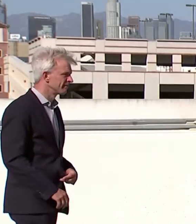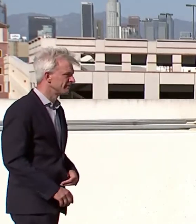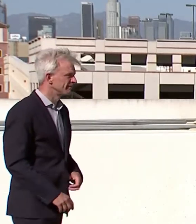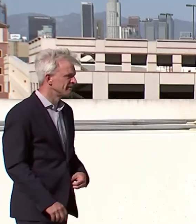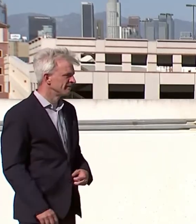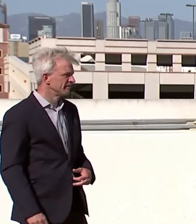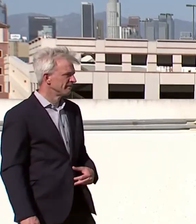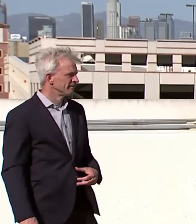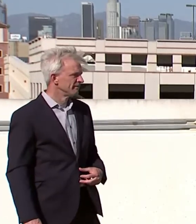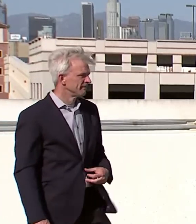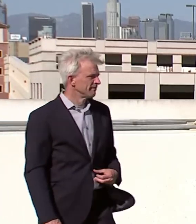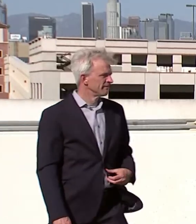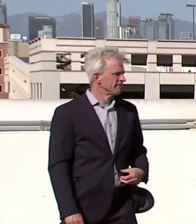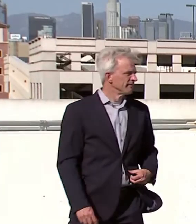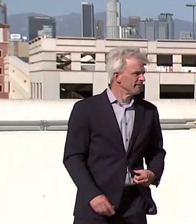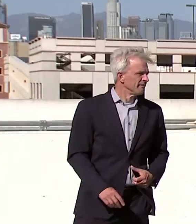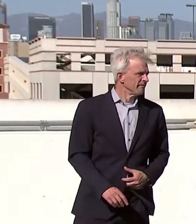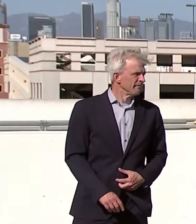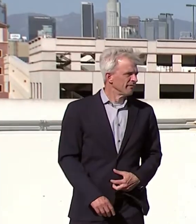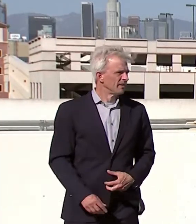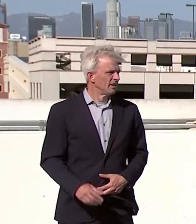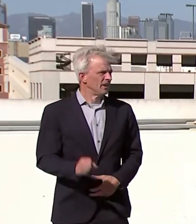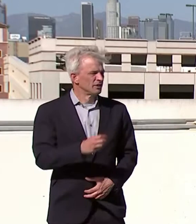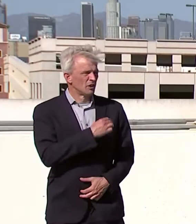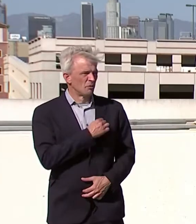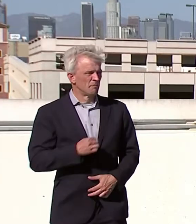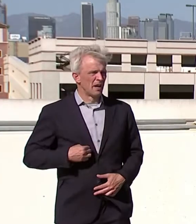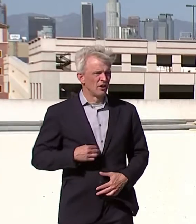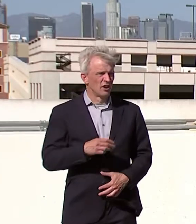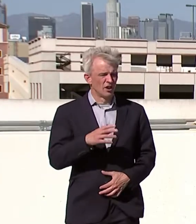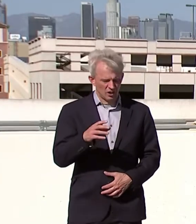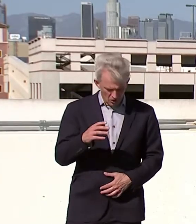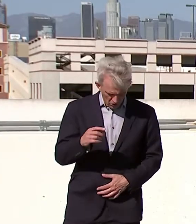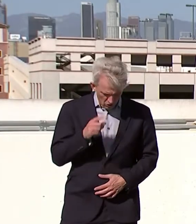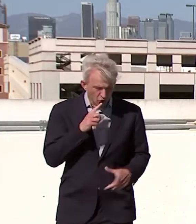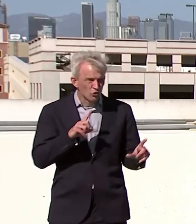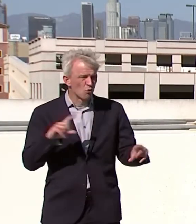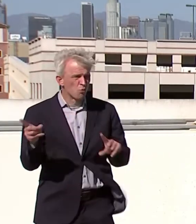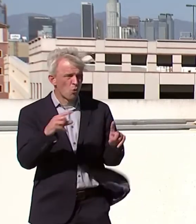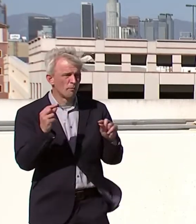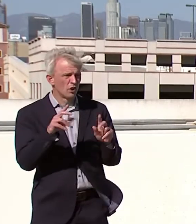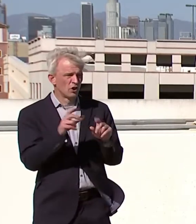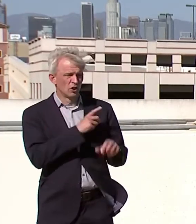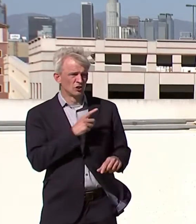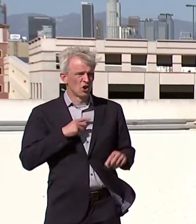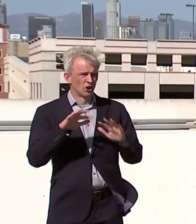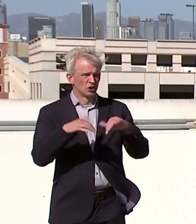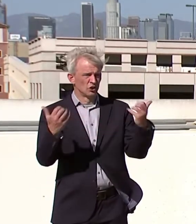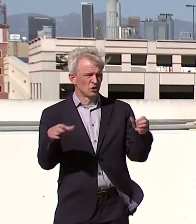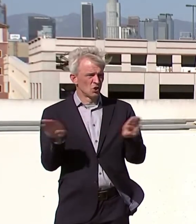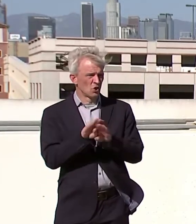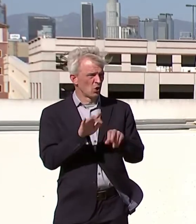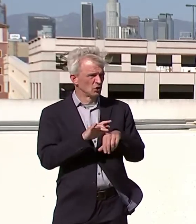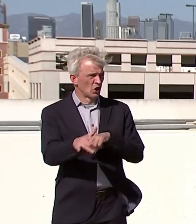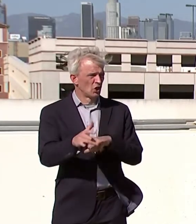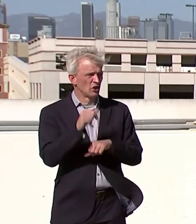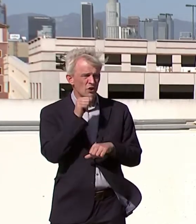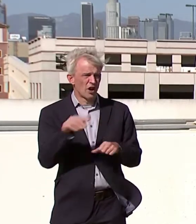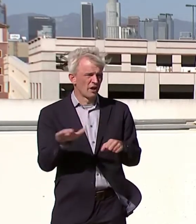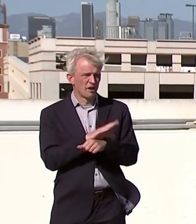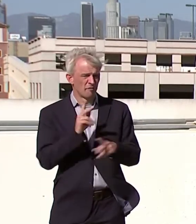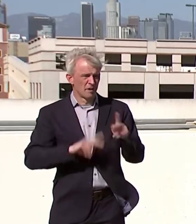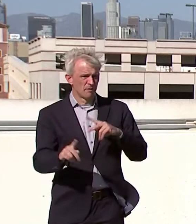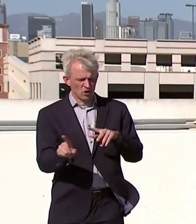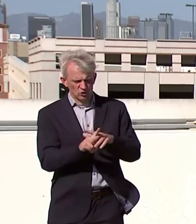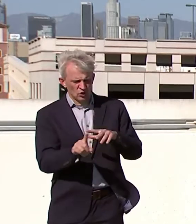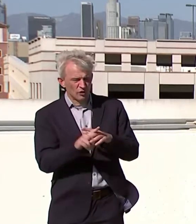done. Okay, so Mayor, specifically, there was a rumor over the weekend that Dodger Stadium had shut down early because there weren't enough doses for, not enough people had showed up for